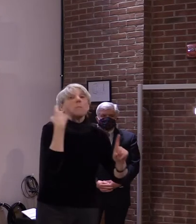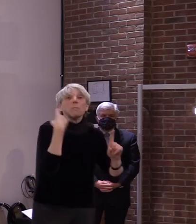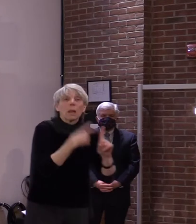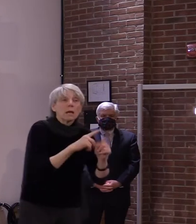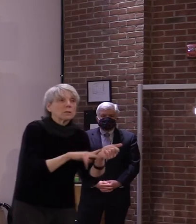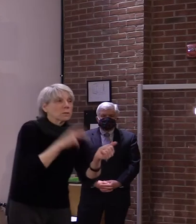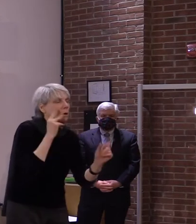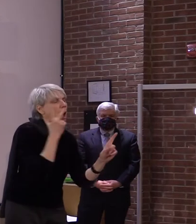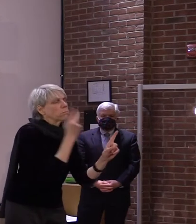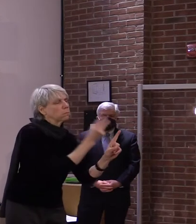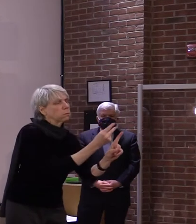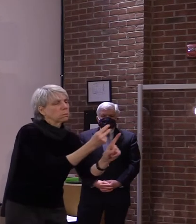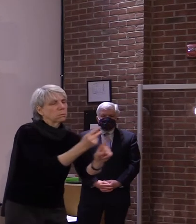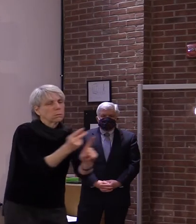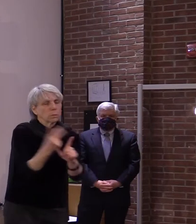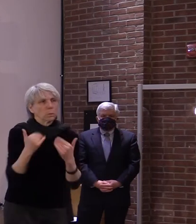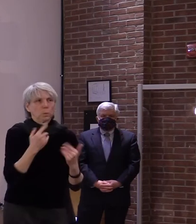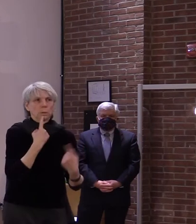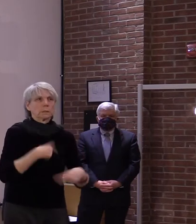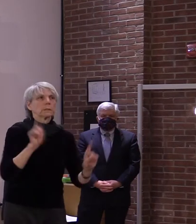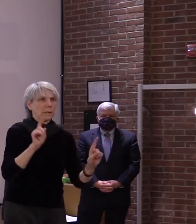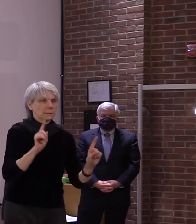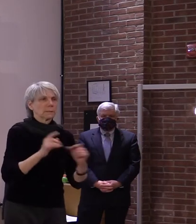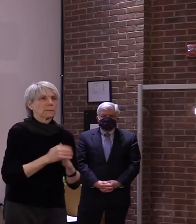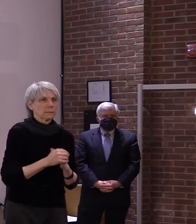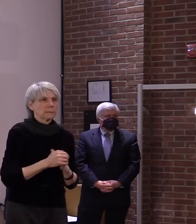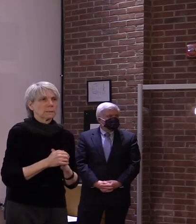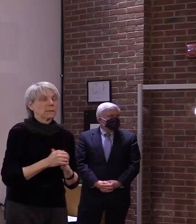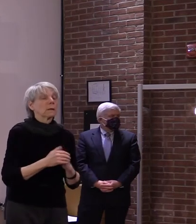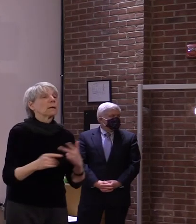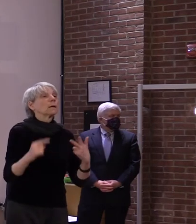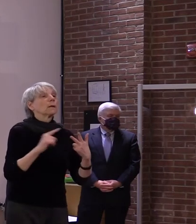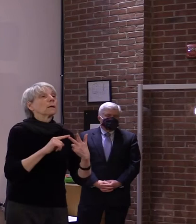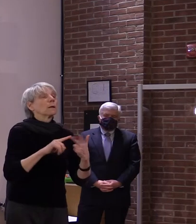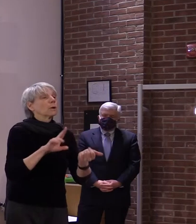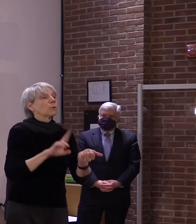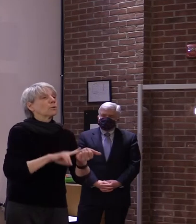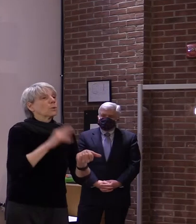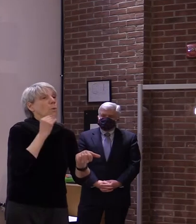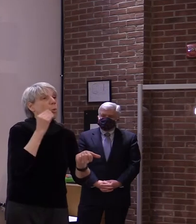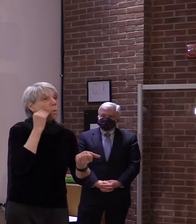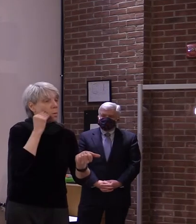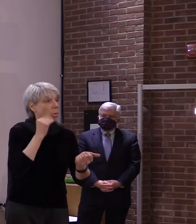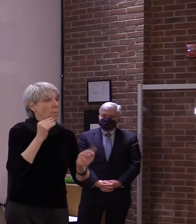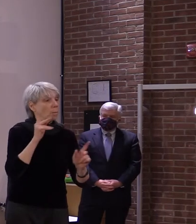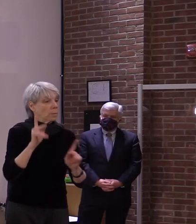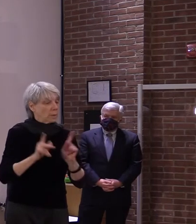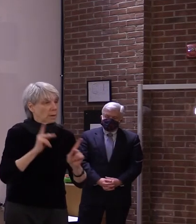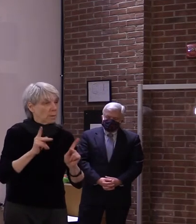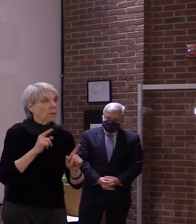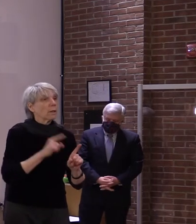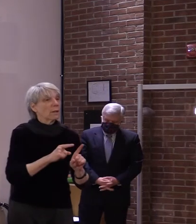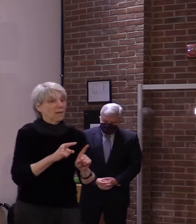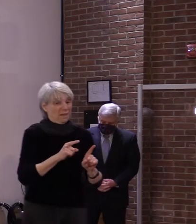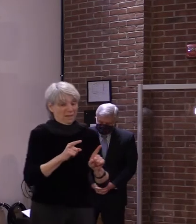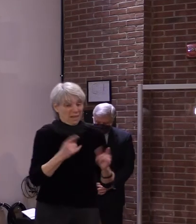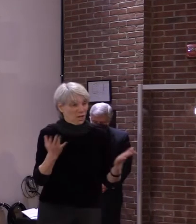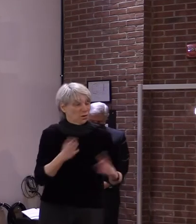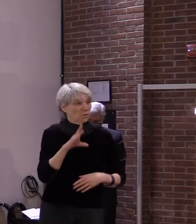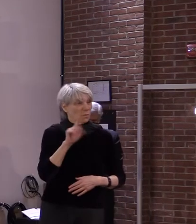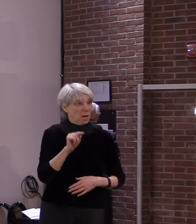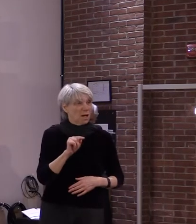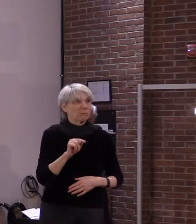facilities long-term care residents have counted for two-thirds of all coveted related debts in